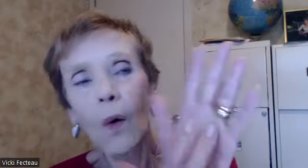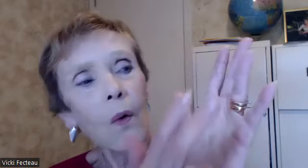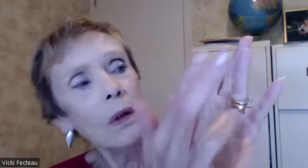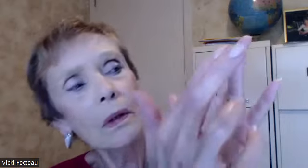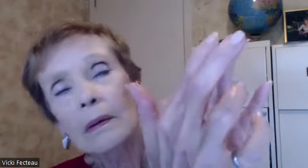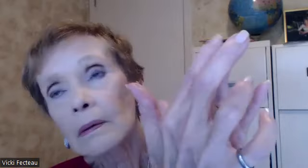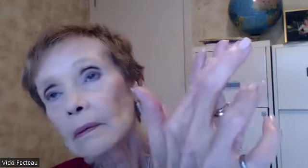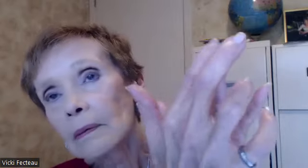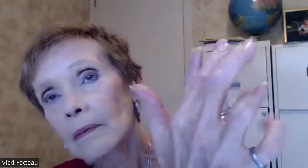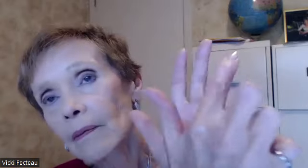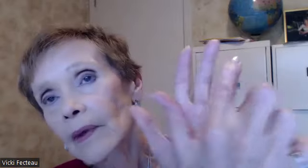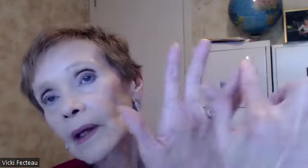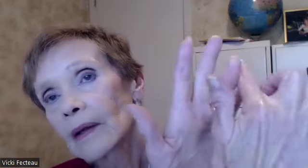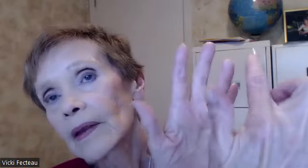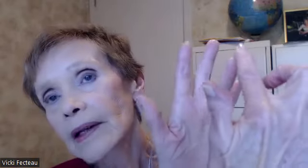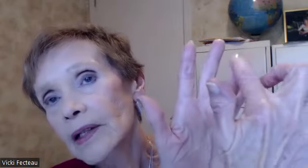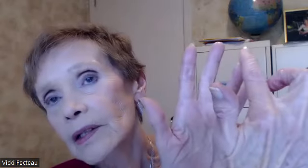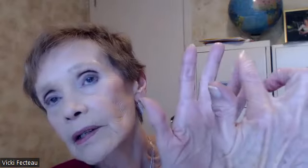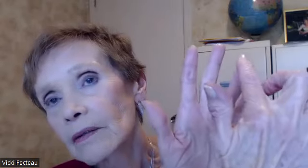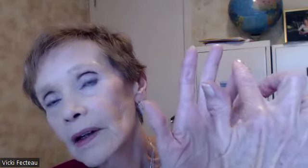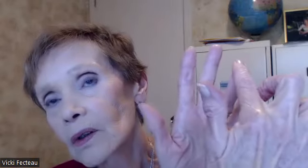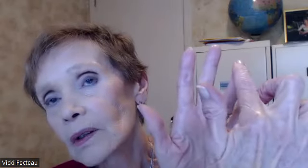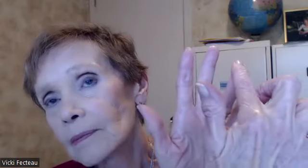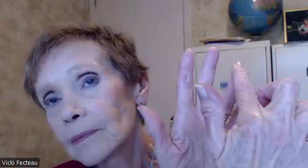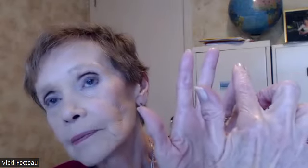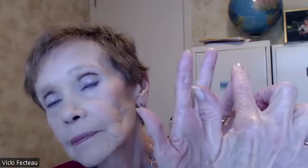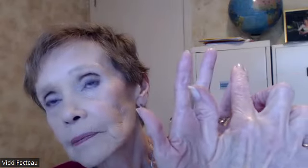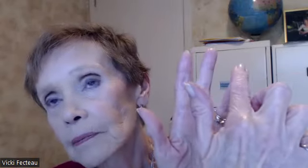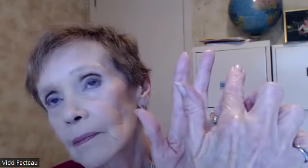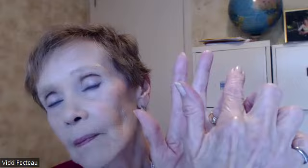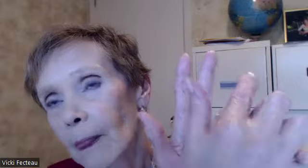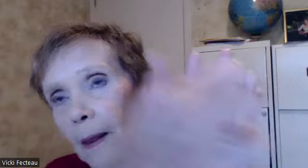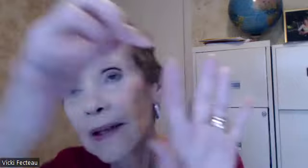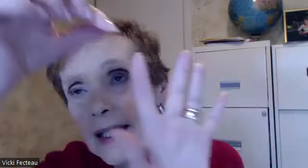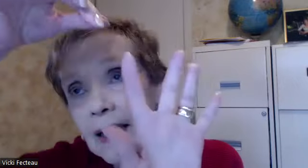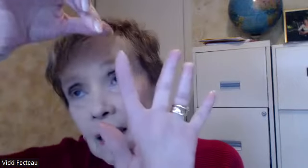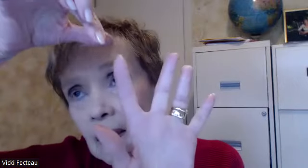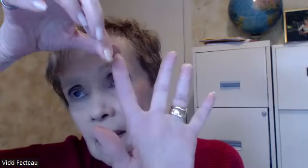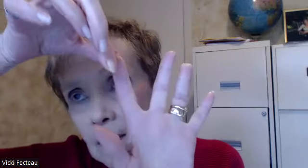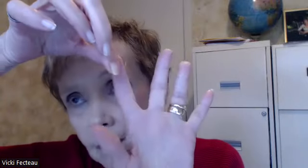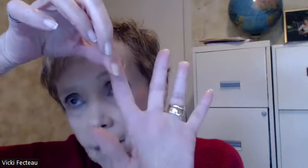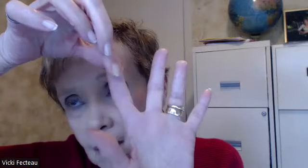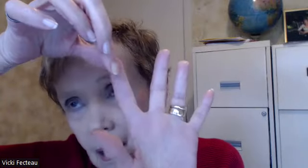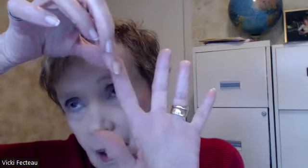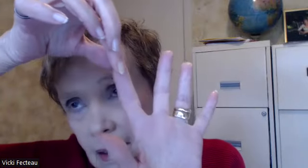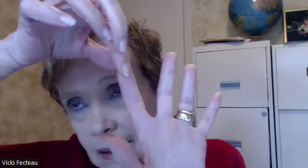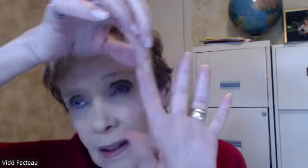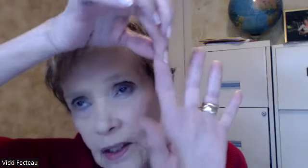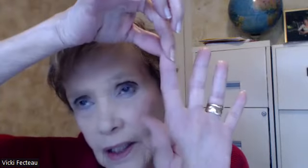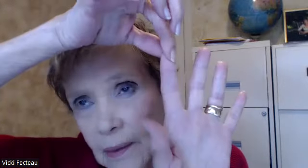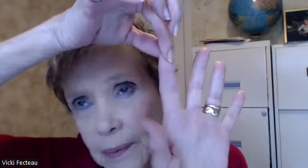O, the next vowel. P is like this, like a